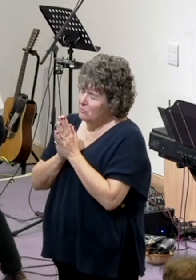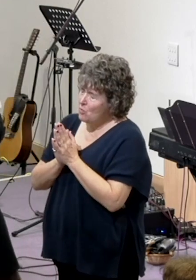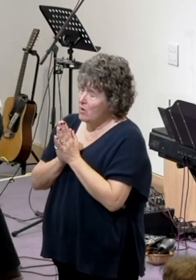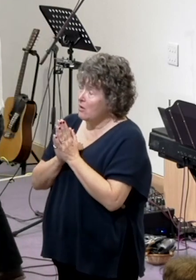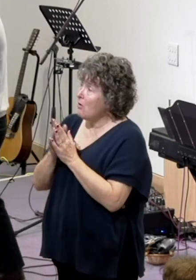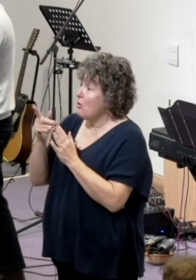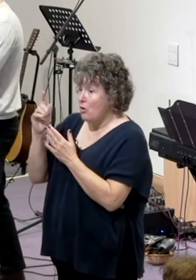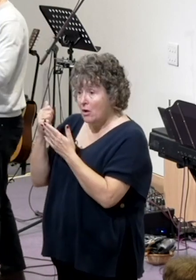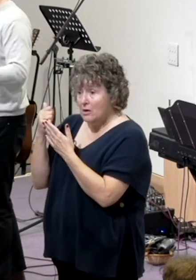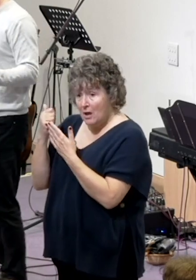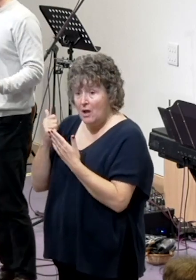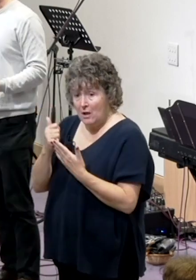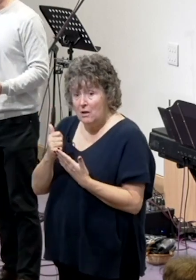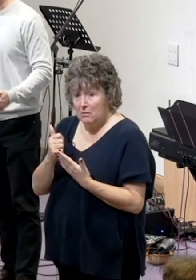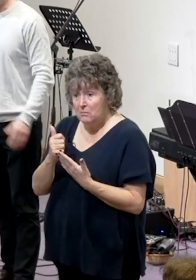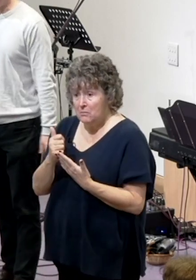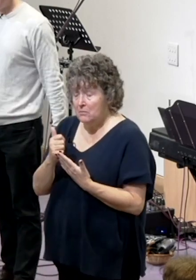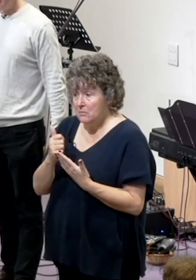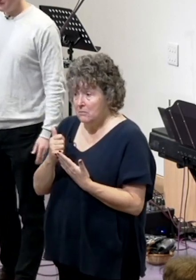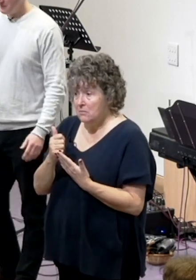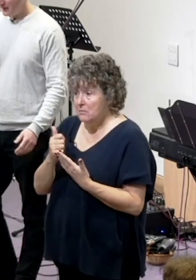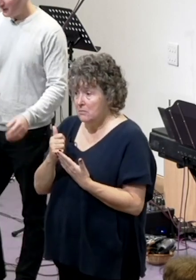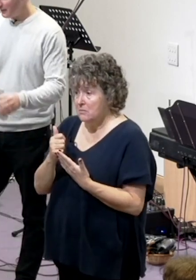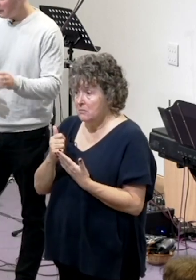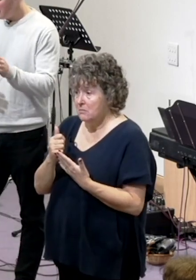did help them. You know, things would happen like,